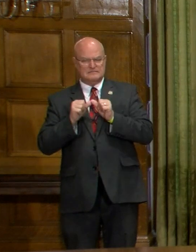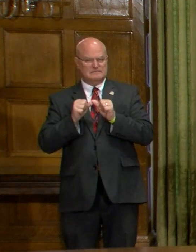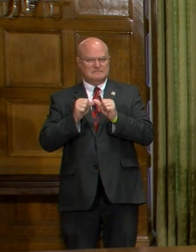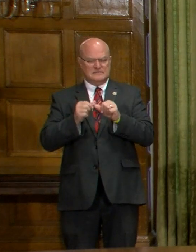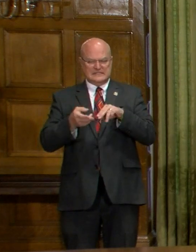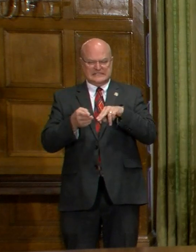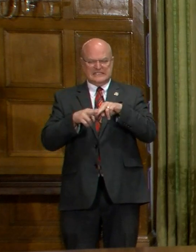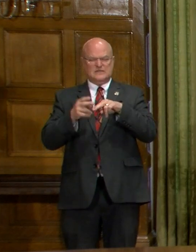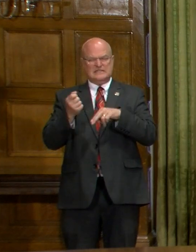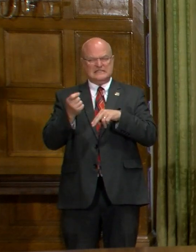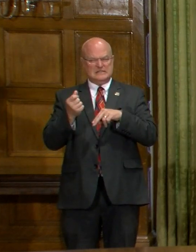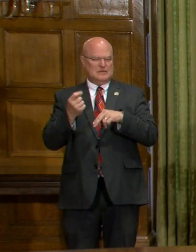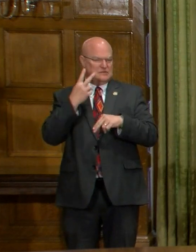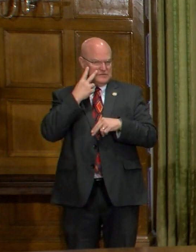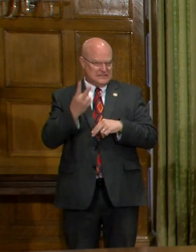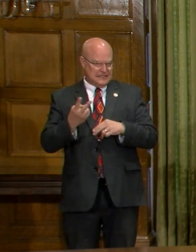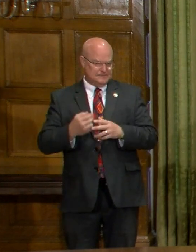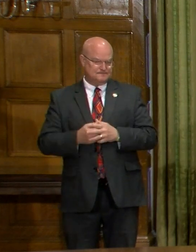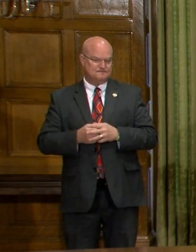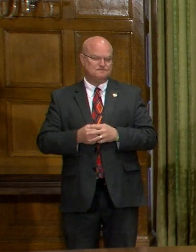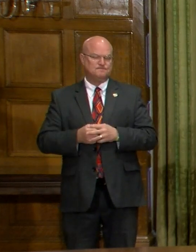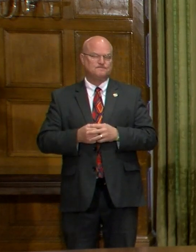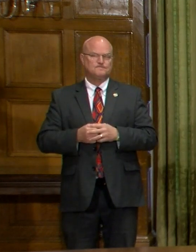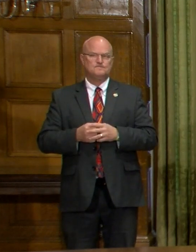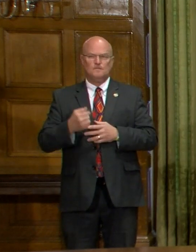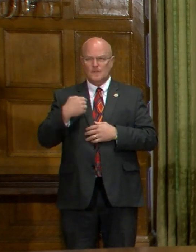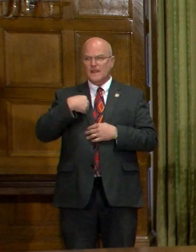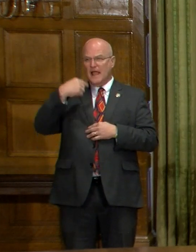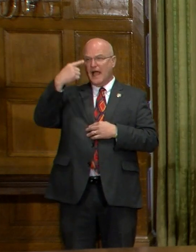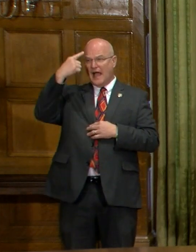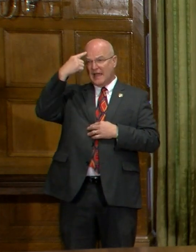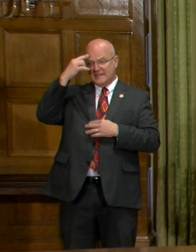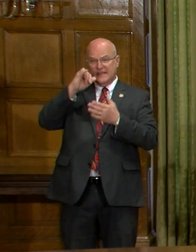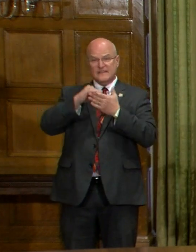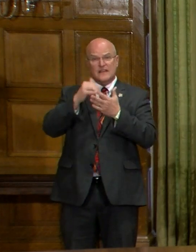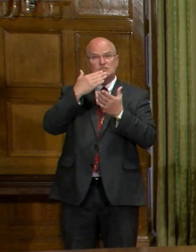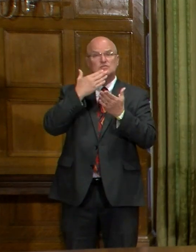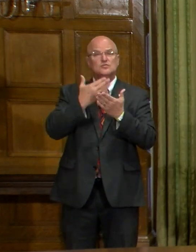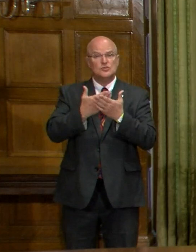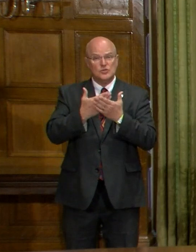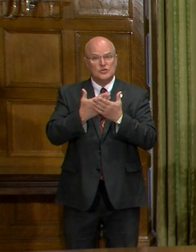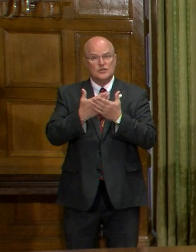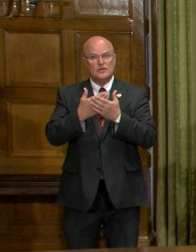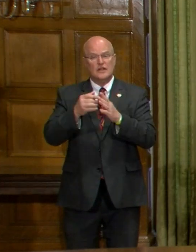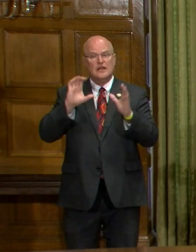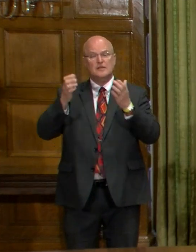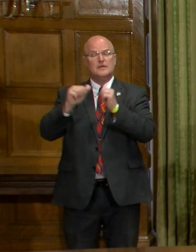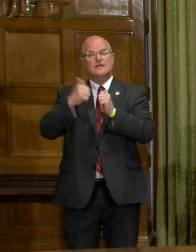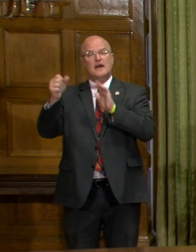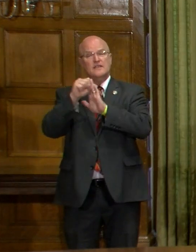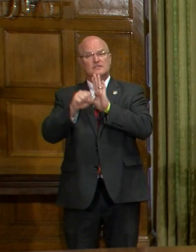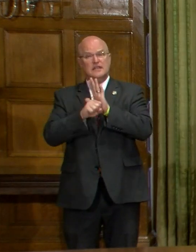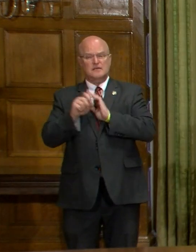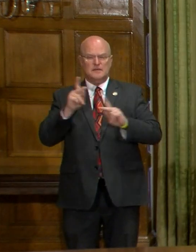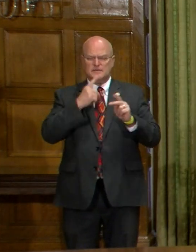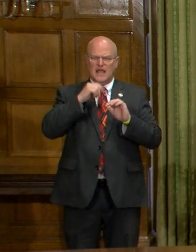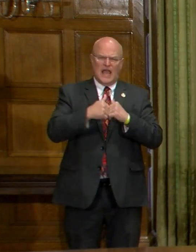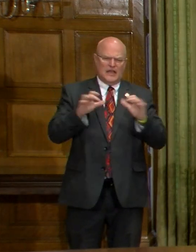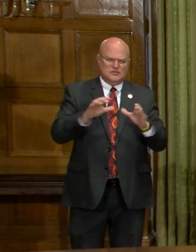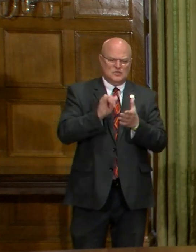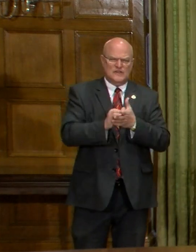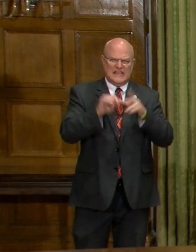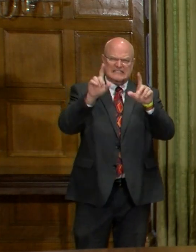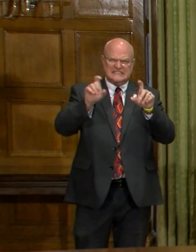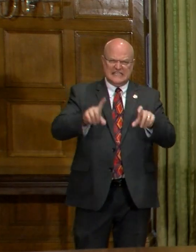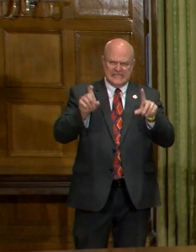little bit of an increase as you can see. And I think that's favorable with the other states. And of course, everybody says, well, how are you doing